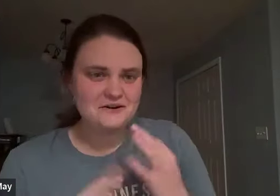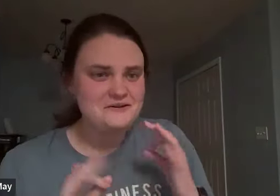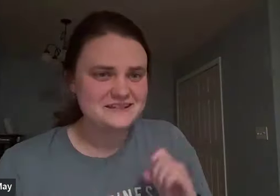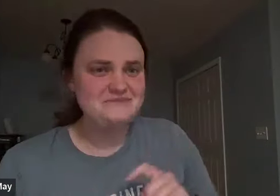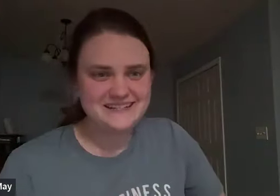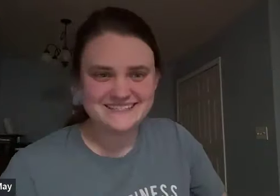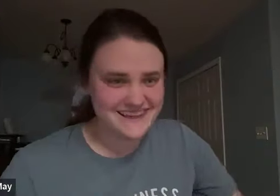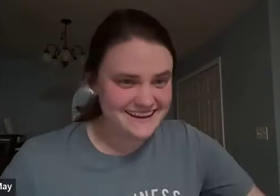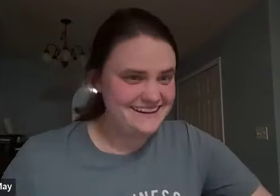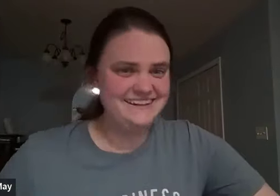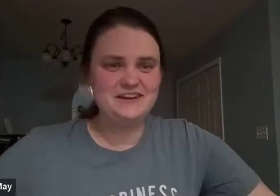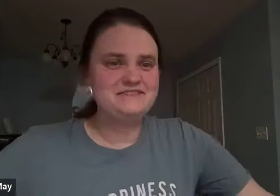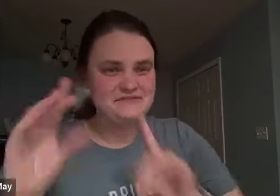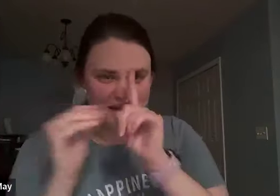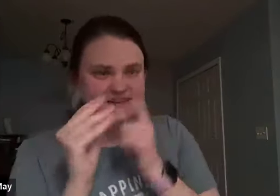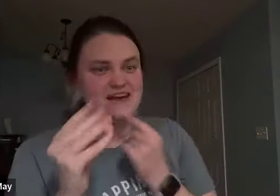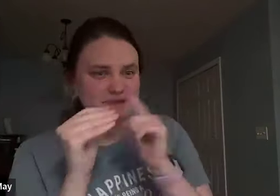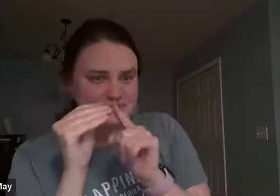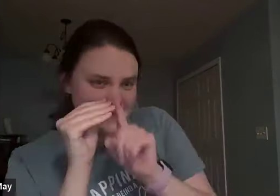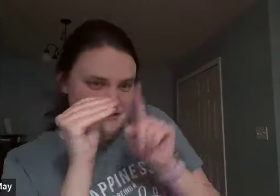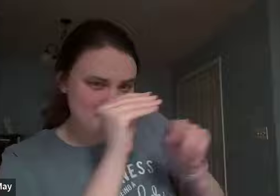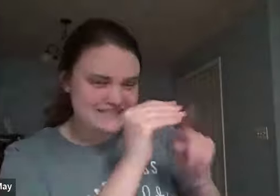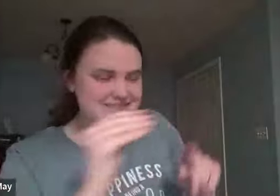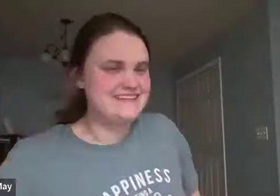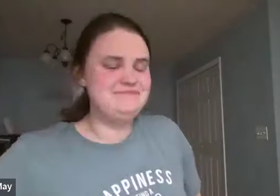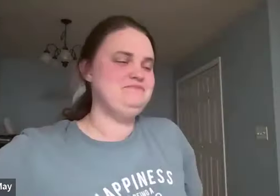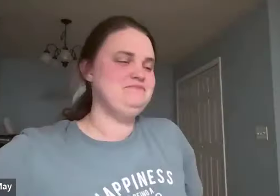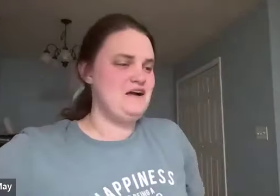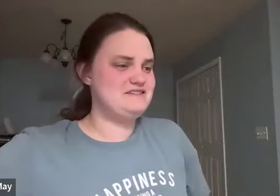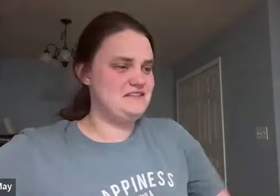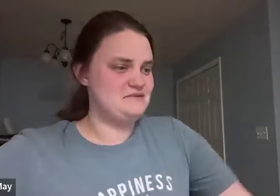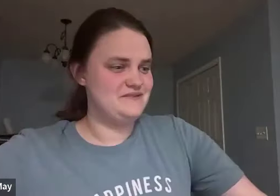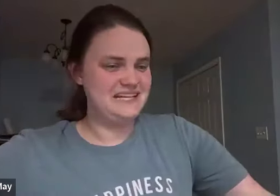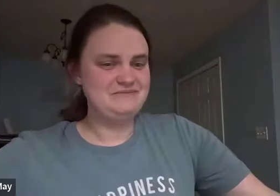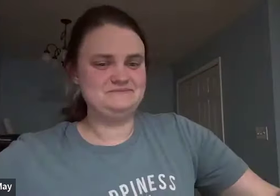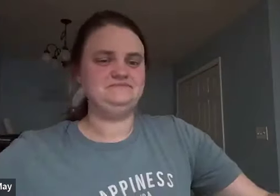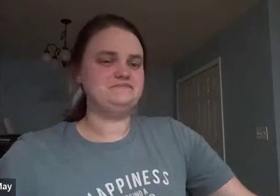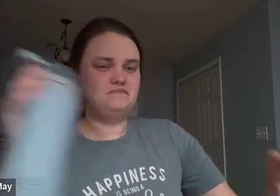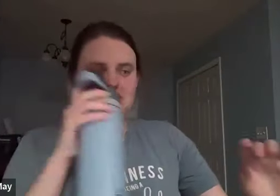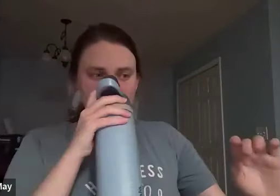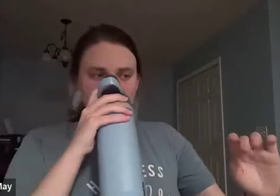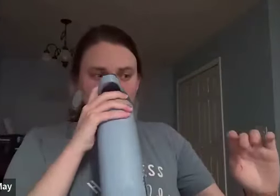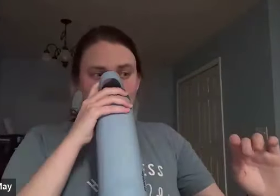own independent sign. You have to have people other ones with it. I always thought that was funny. Okay.